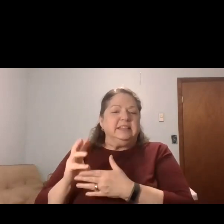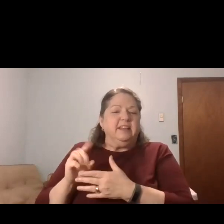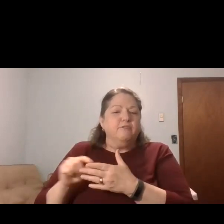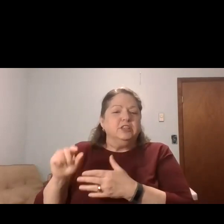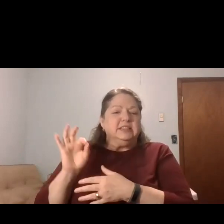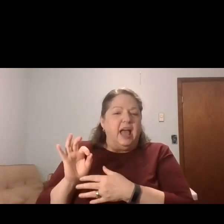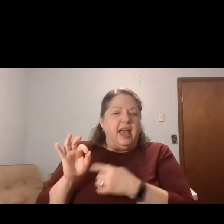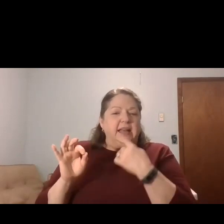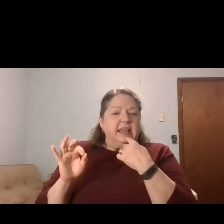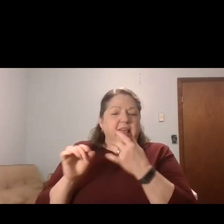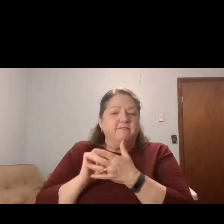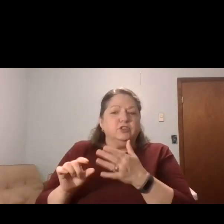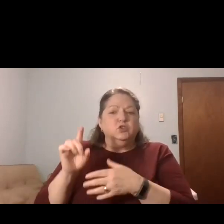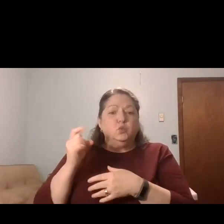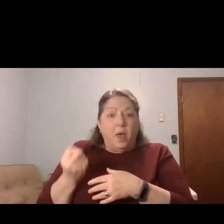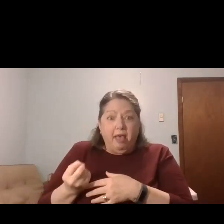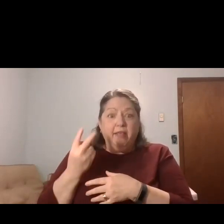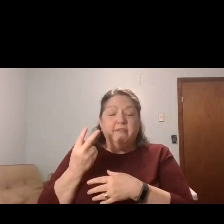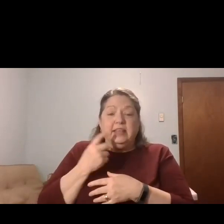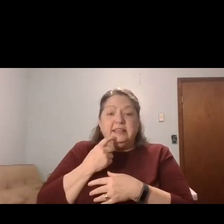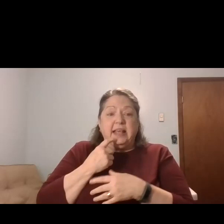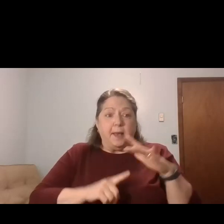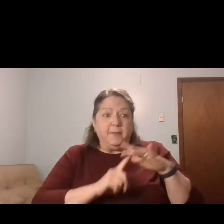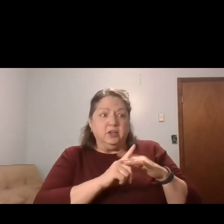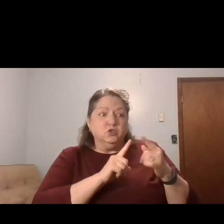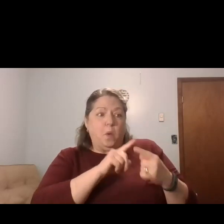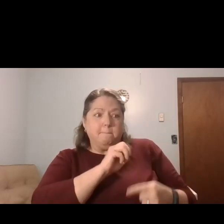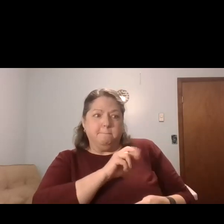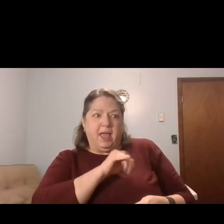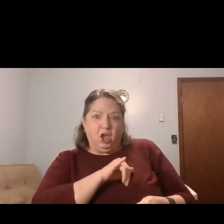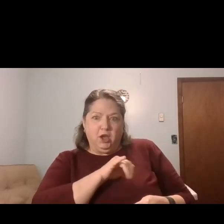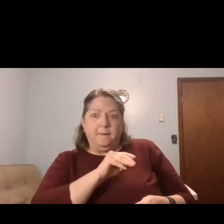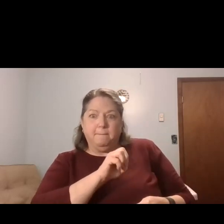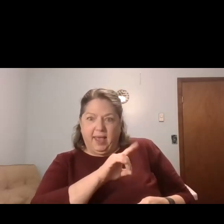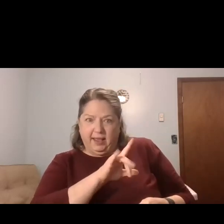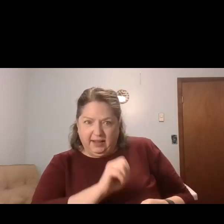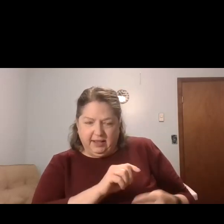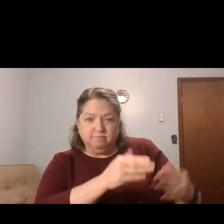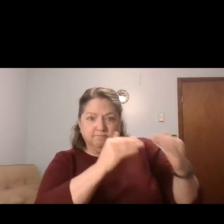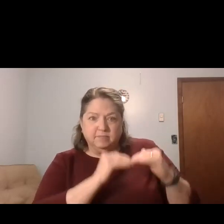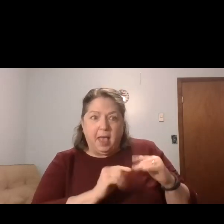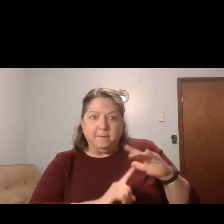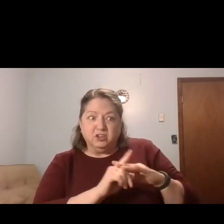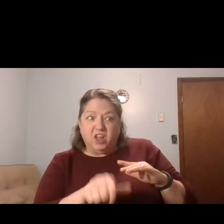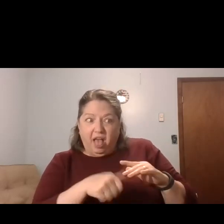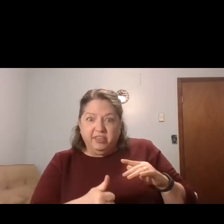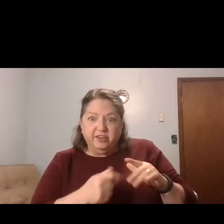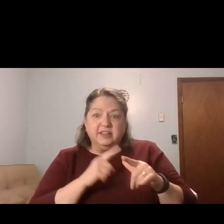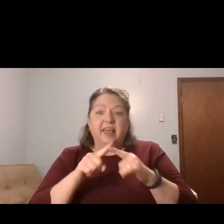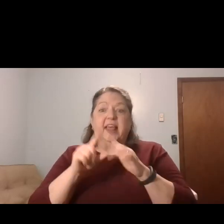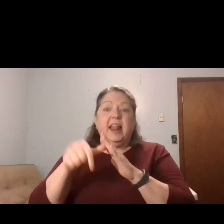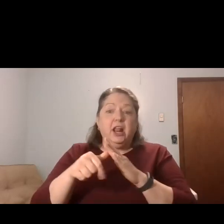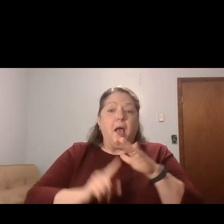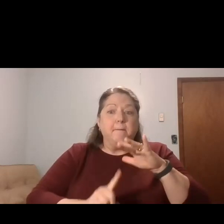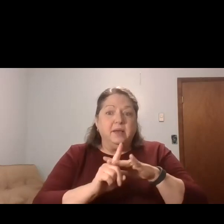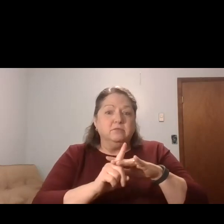In verse 12, he then appears to two others. And in verse 14, he appears to disciples. Yes, it's biblical. But